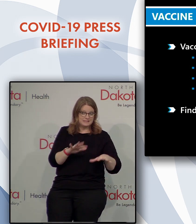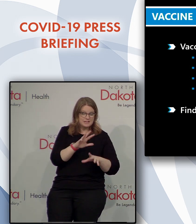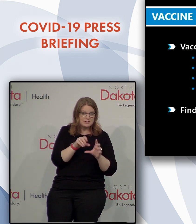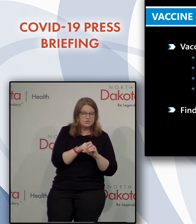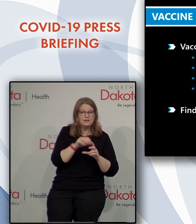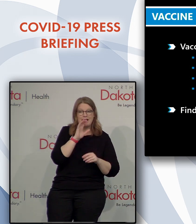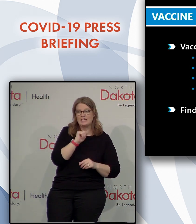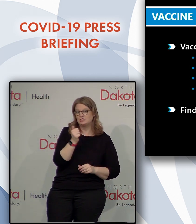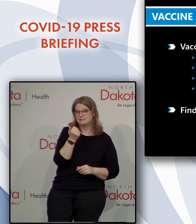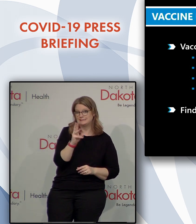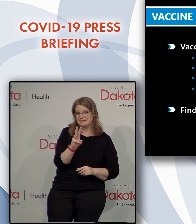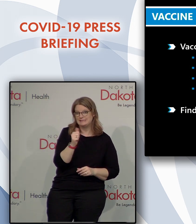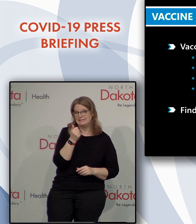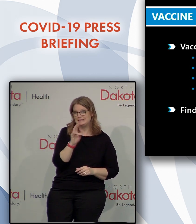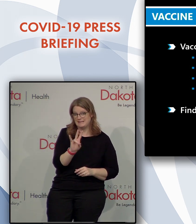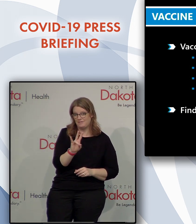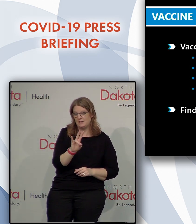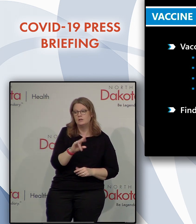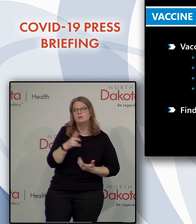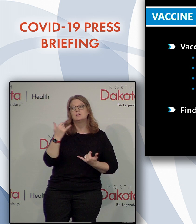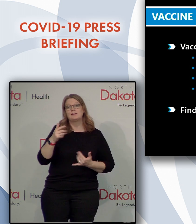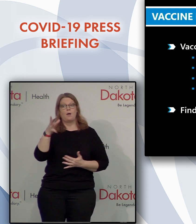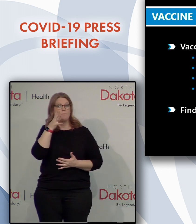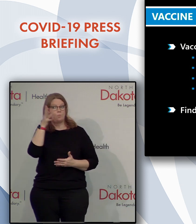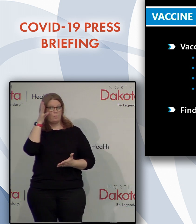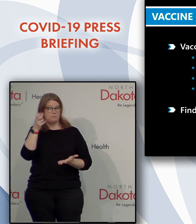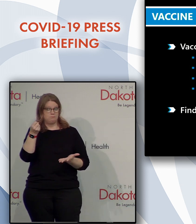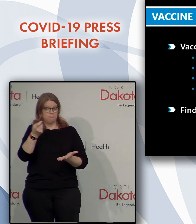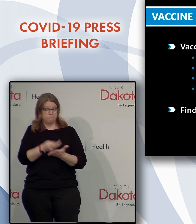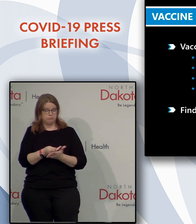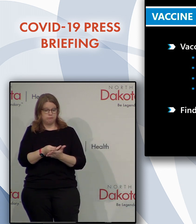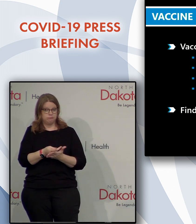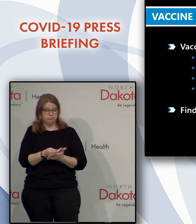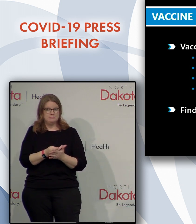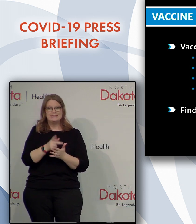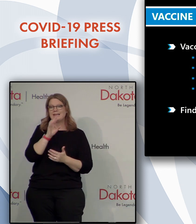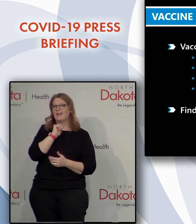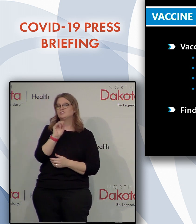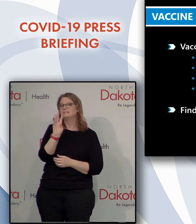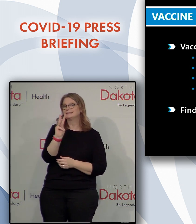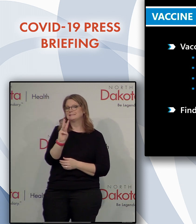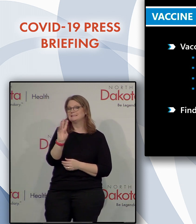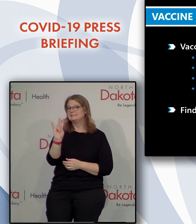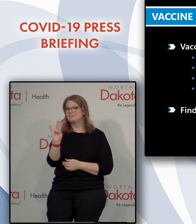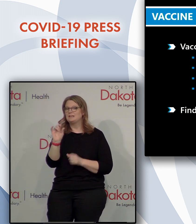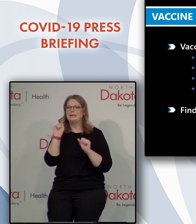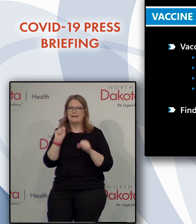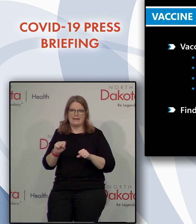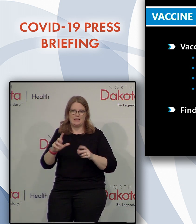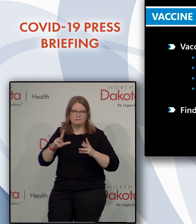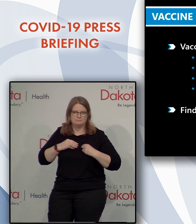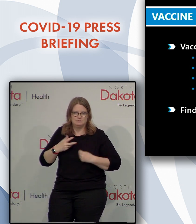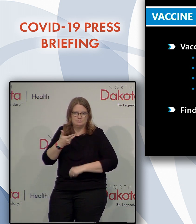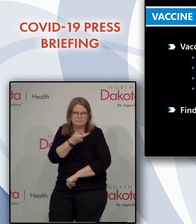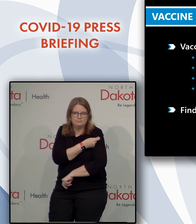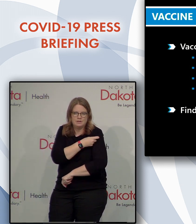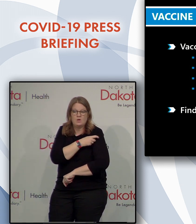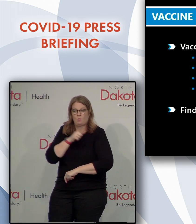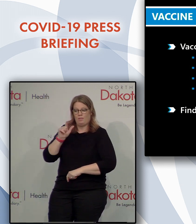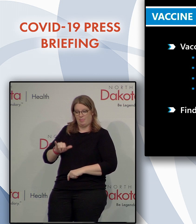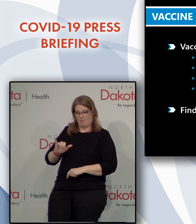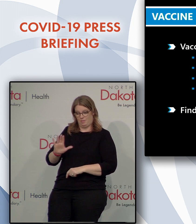and 17-year-olds. So with parental consent, 16 and 17-year-olds can also be vaccinated when their priority group is